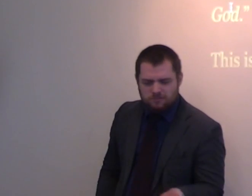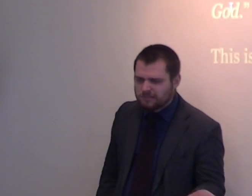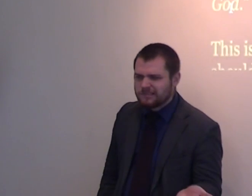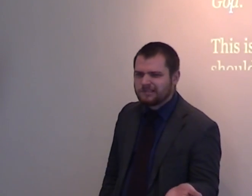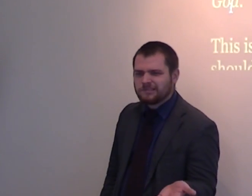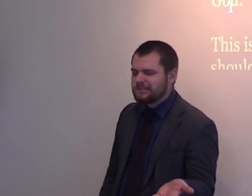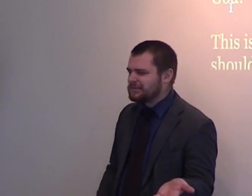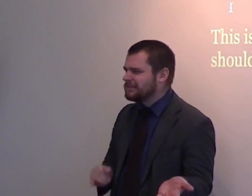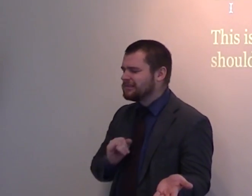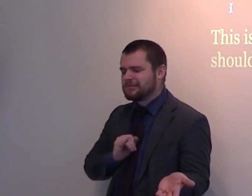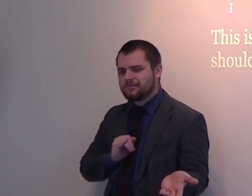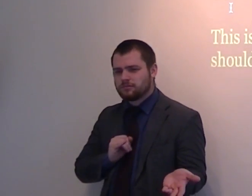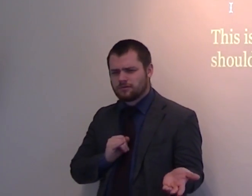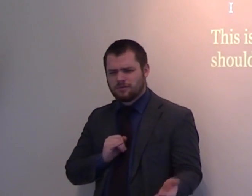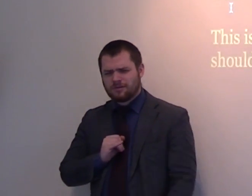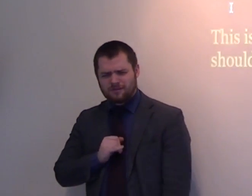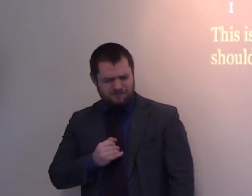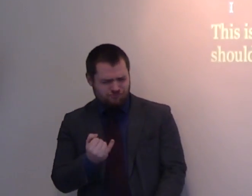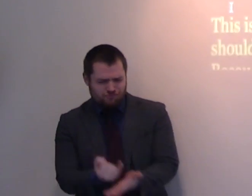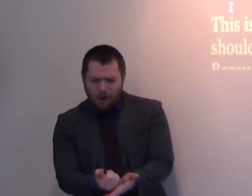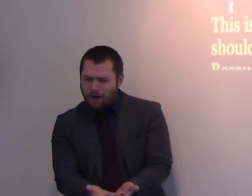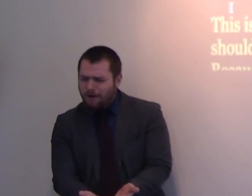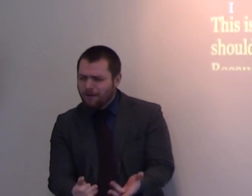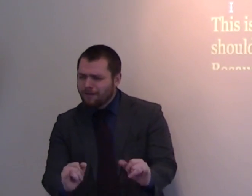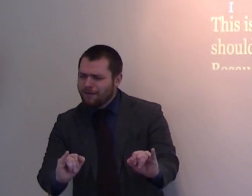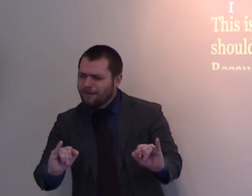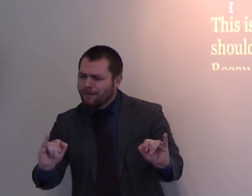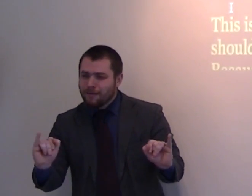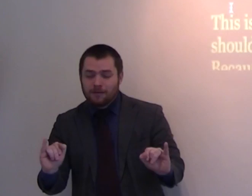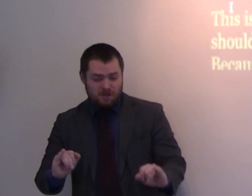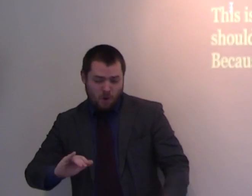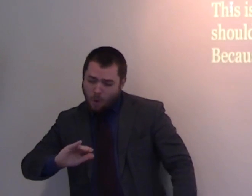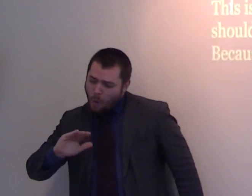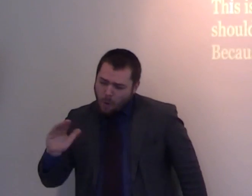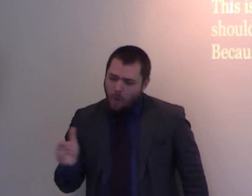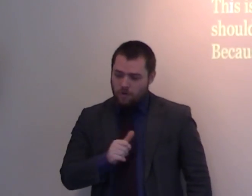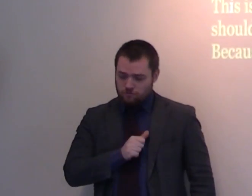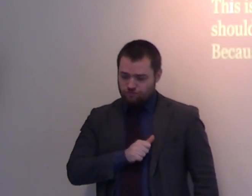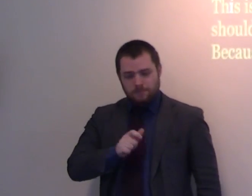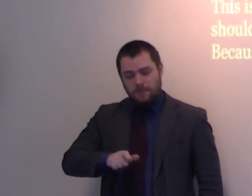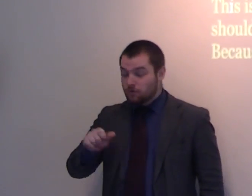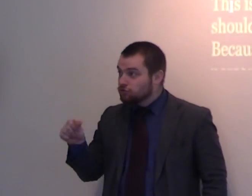End quote. This is wrong. All Christian people should want to serve Christ.